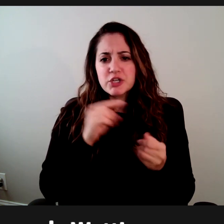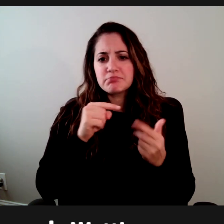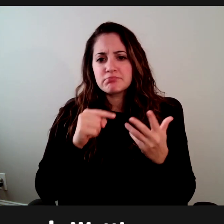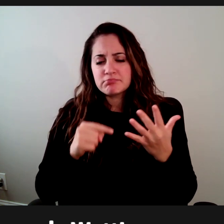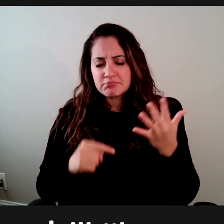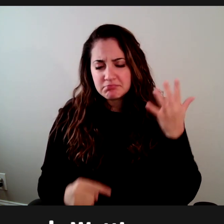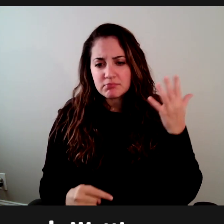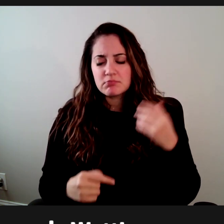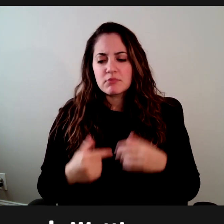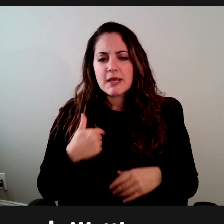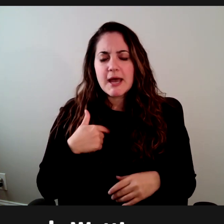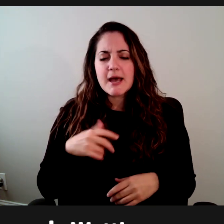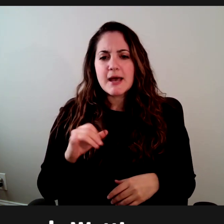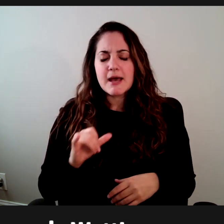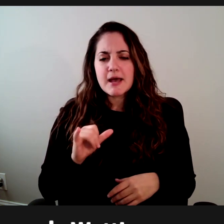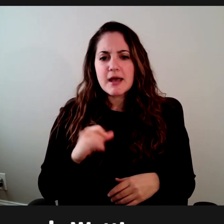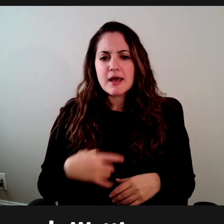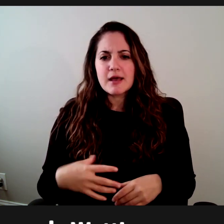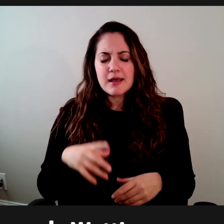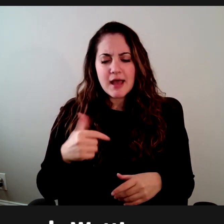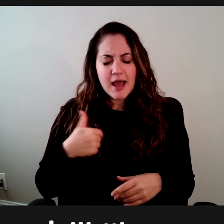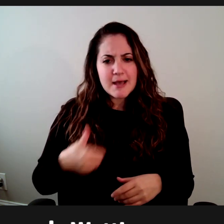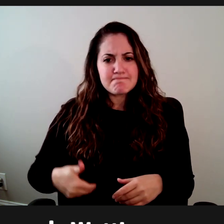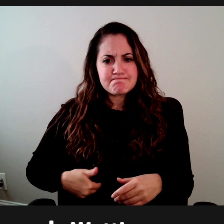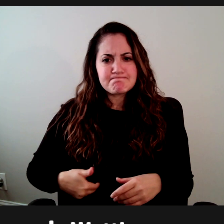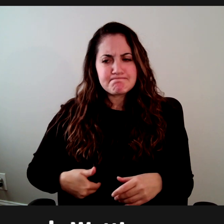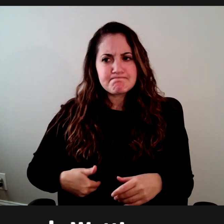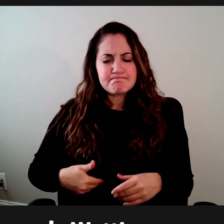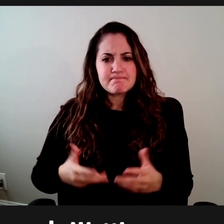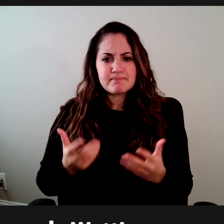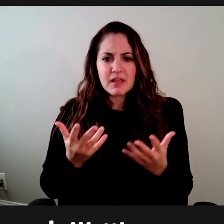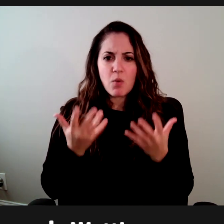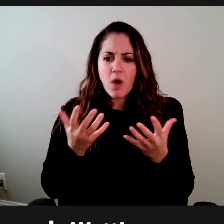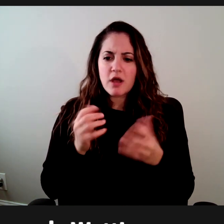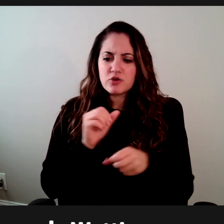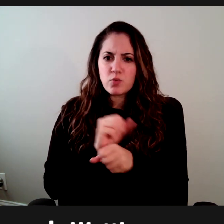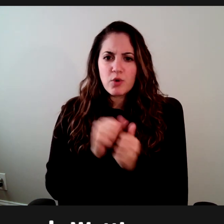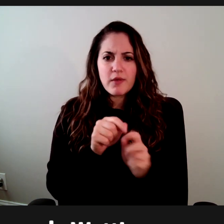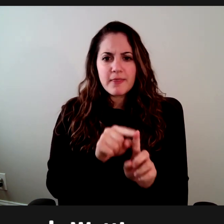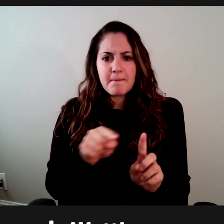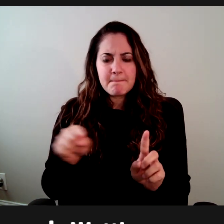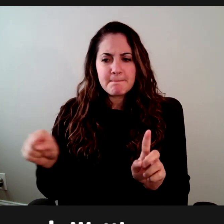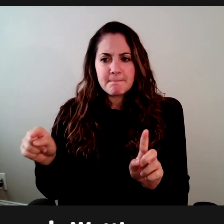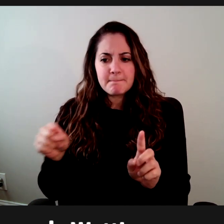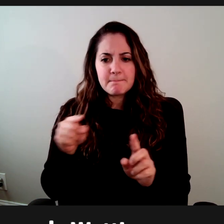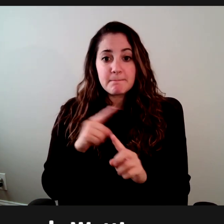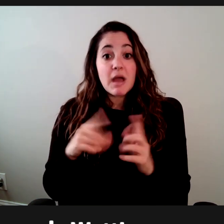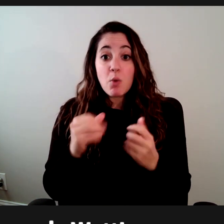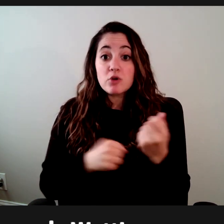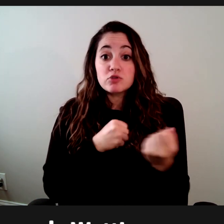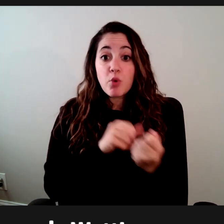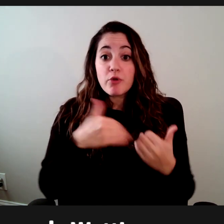just all kinds of things. And I started to feel this pull inside of me, to be able to work with them in a way